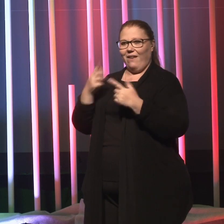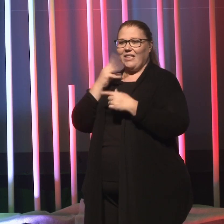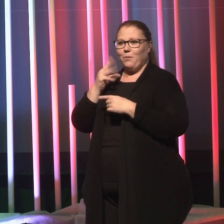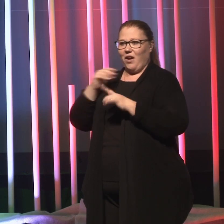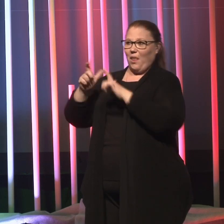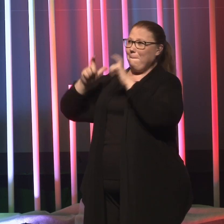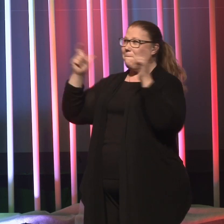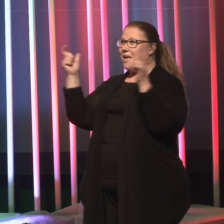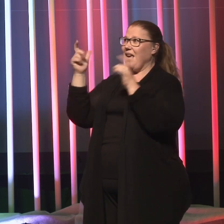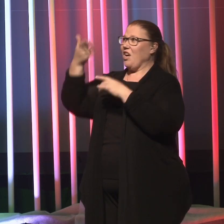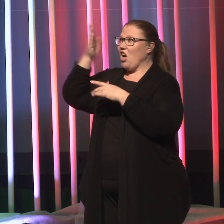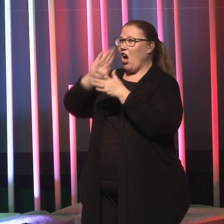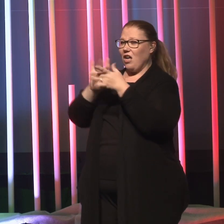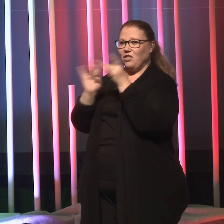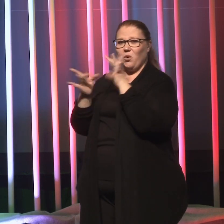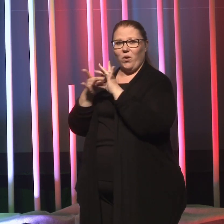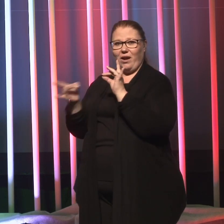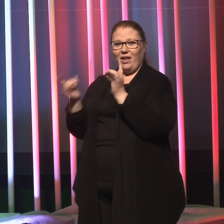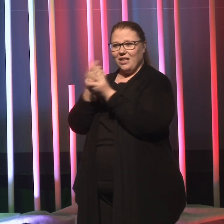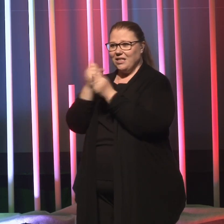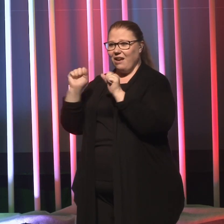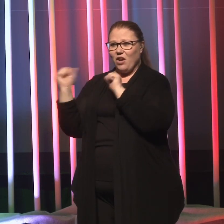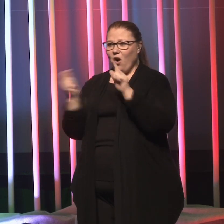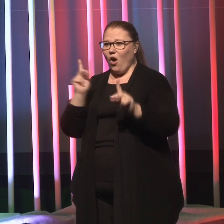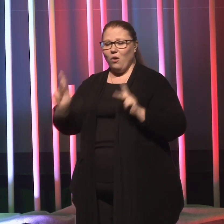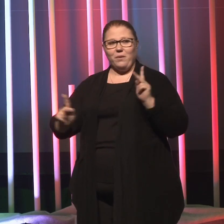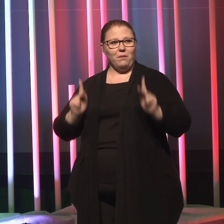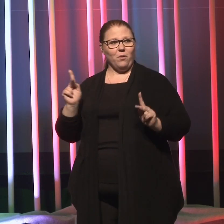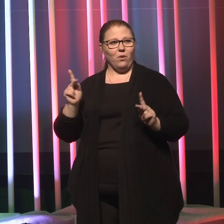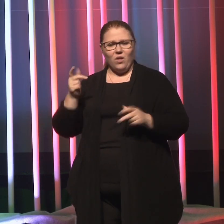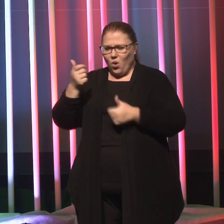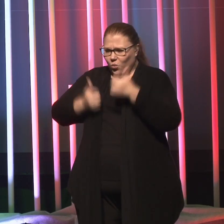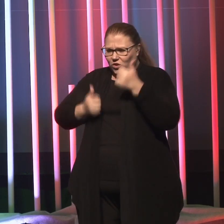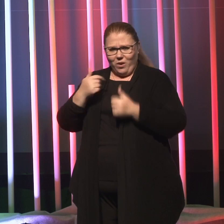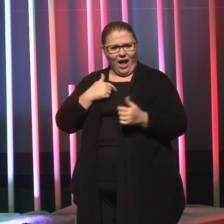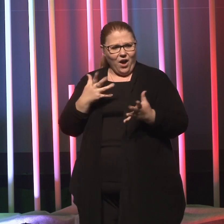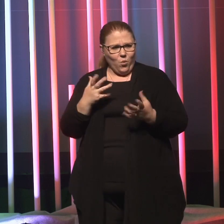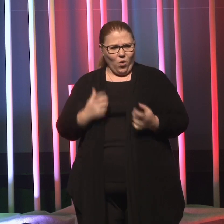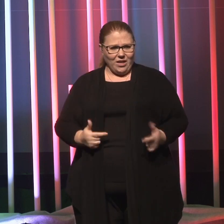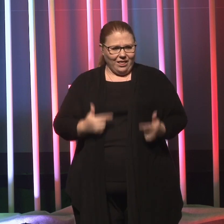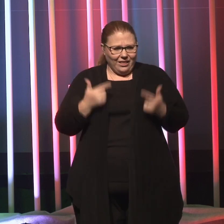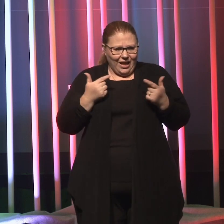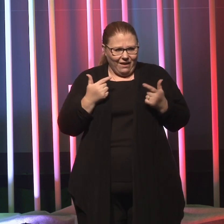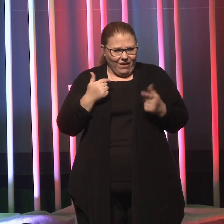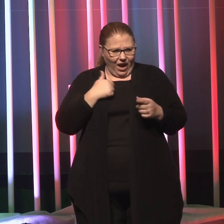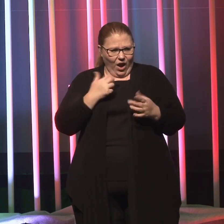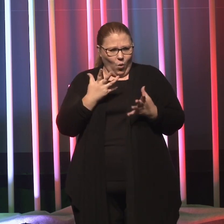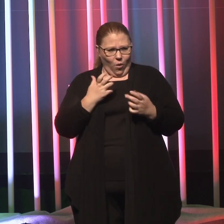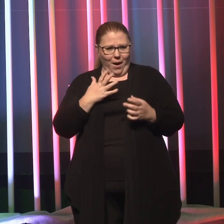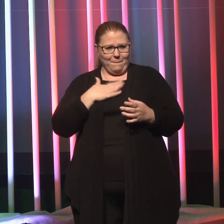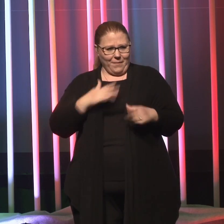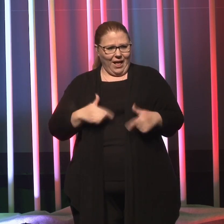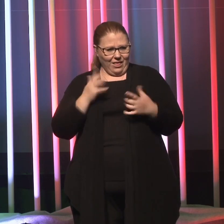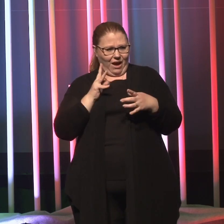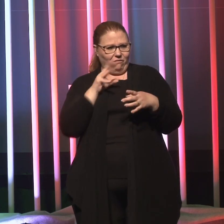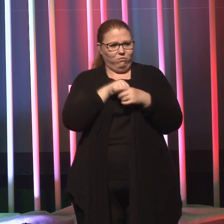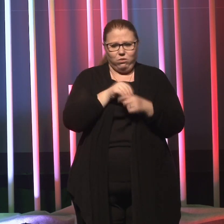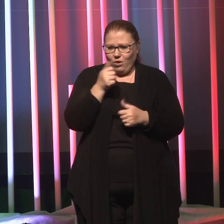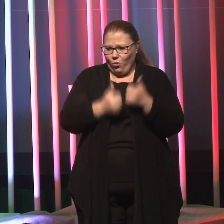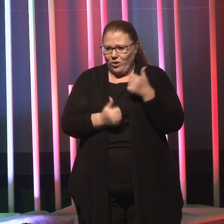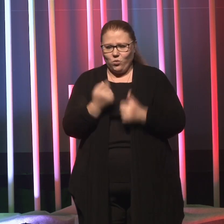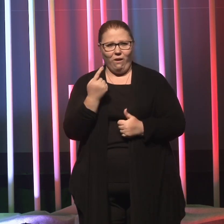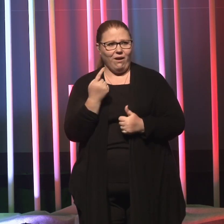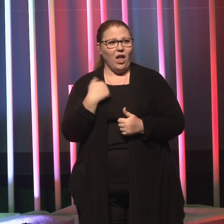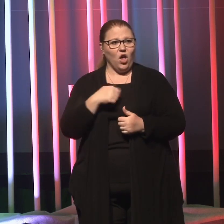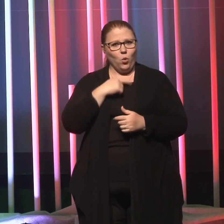God's story, the redemption of all, the work of all? Which one am I going to put my life into? So we make the